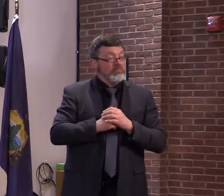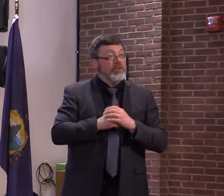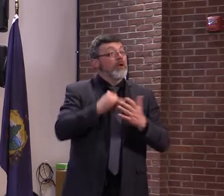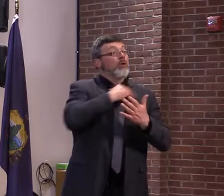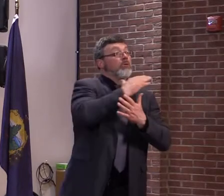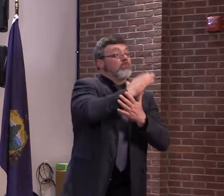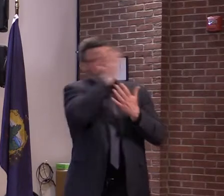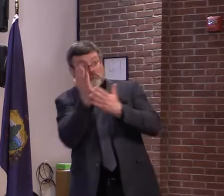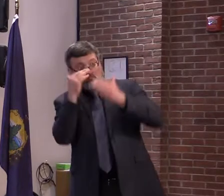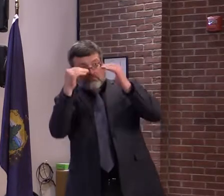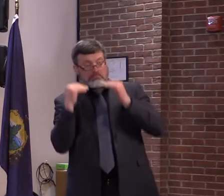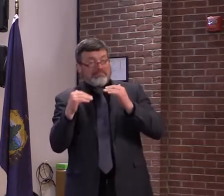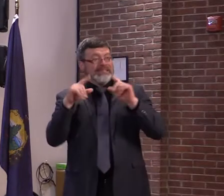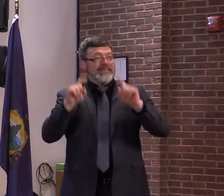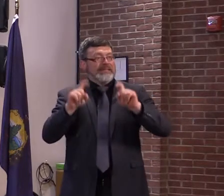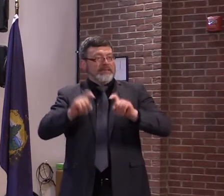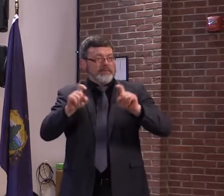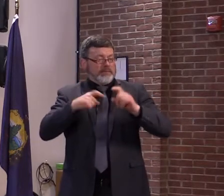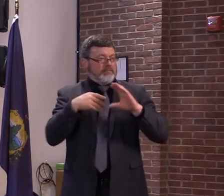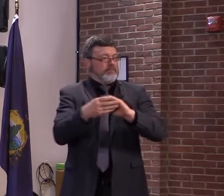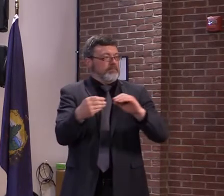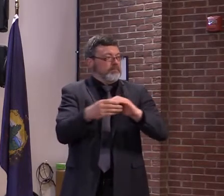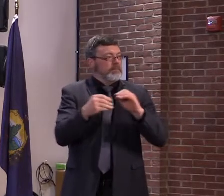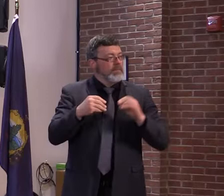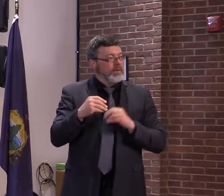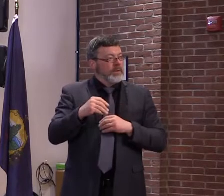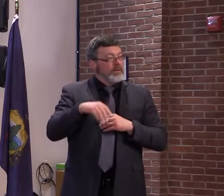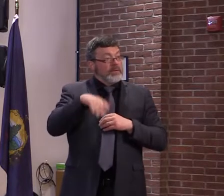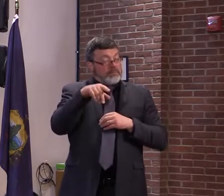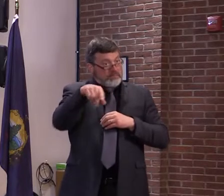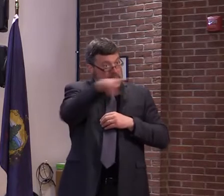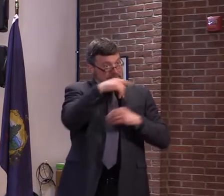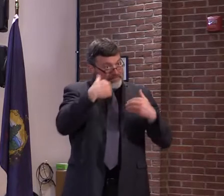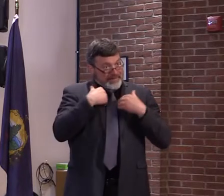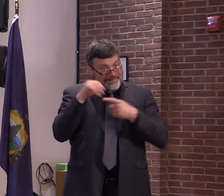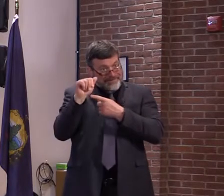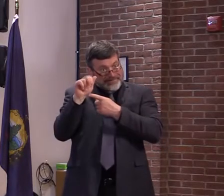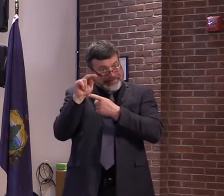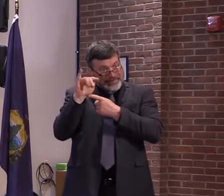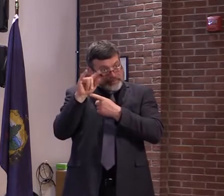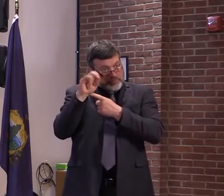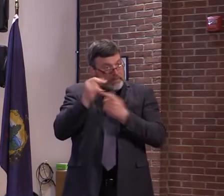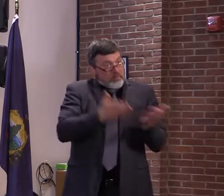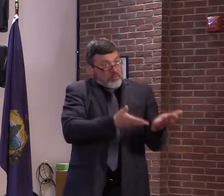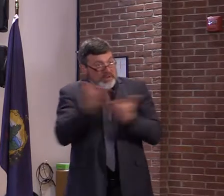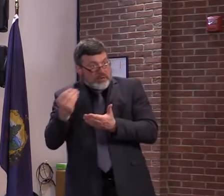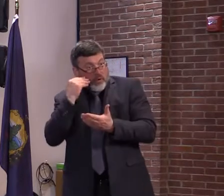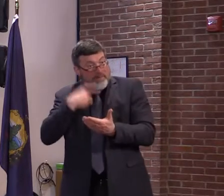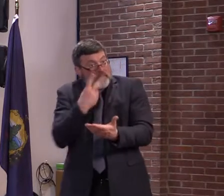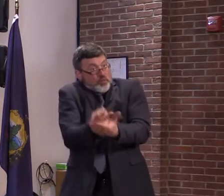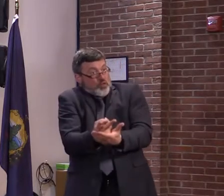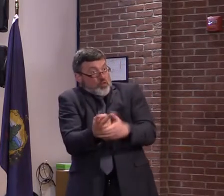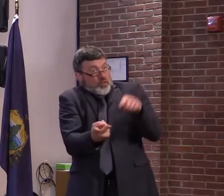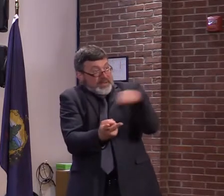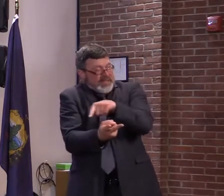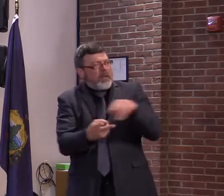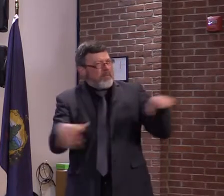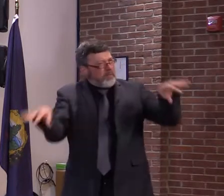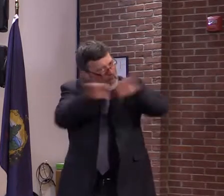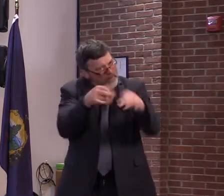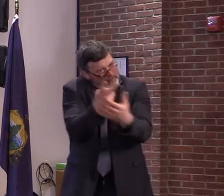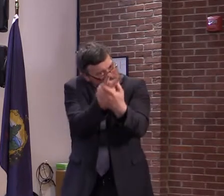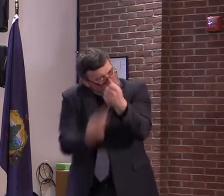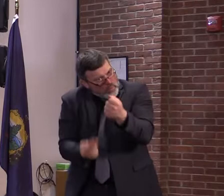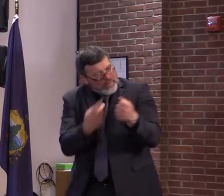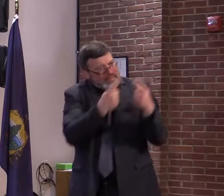remind Vermonters that if you're using antigen tests, be sure to use both tests in the kit at least 24